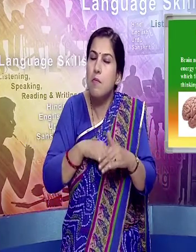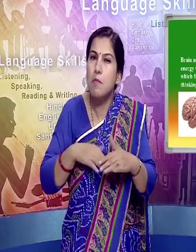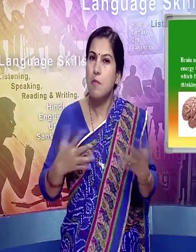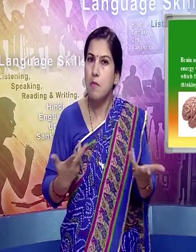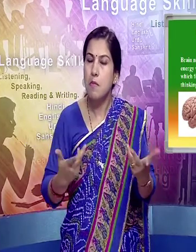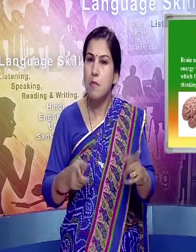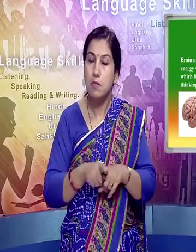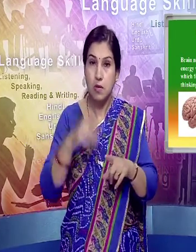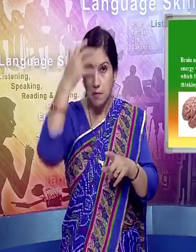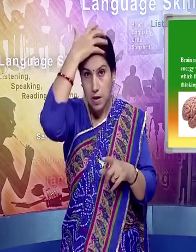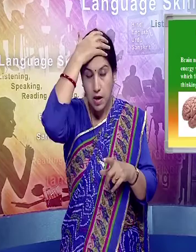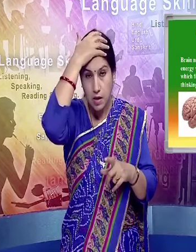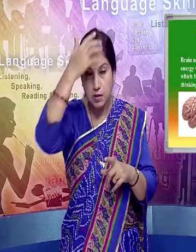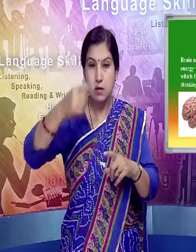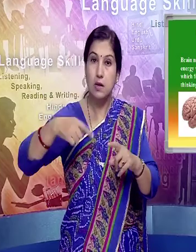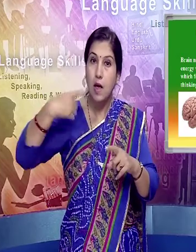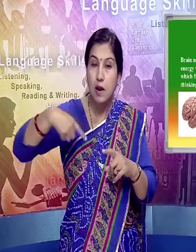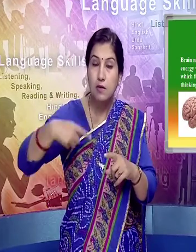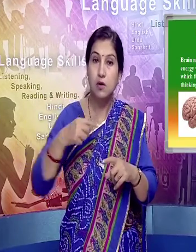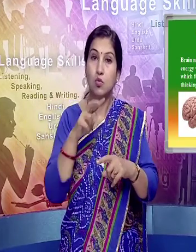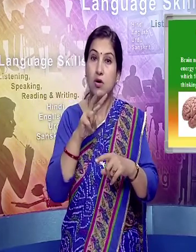Brain need constant supply 24 hours a day.